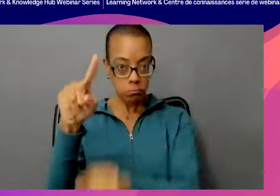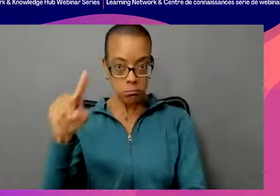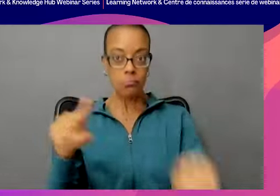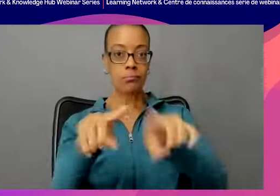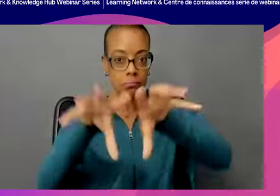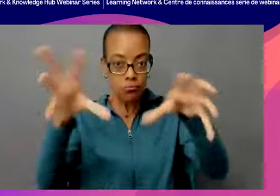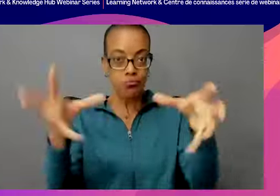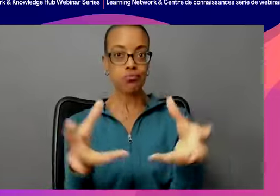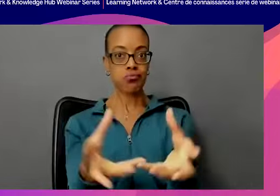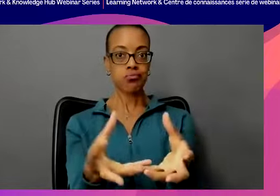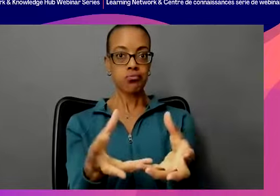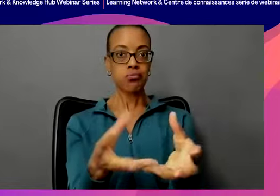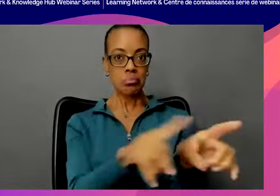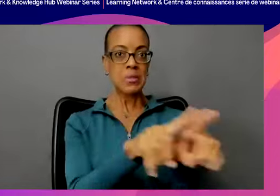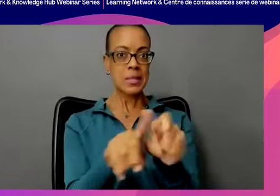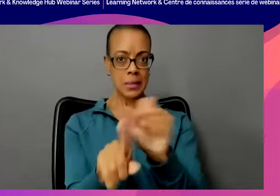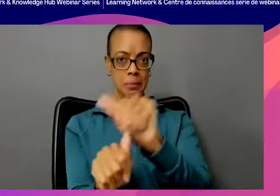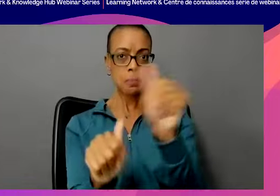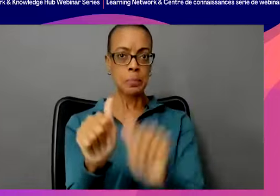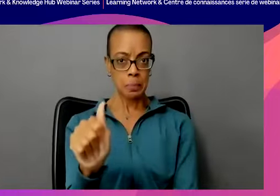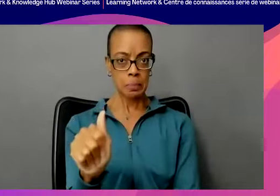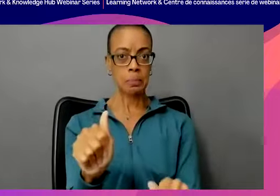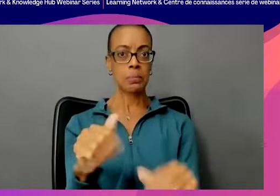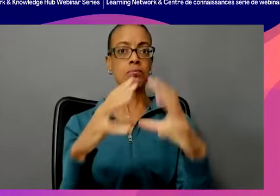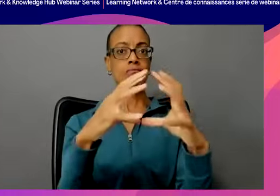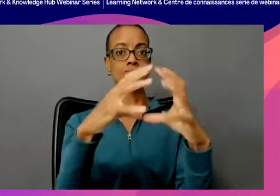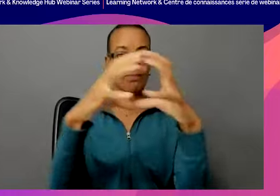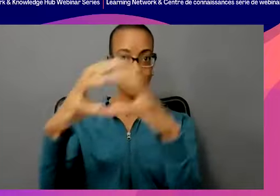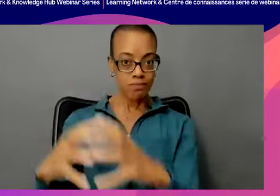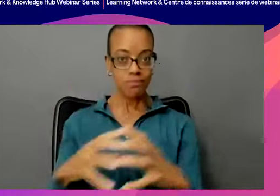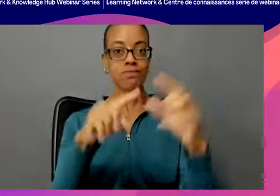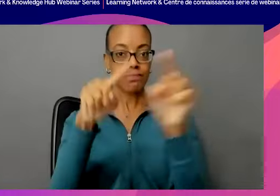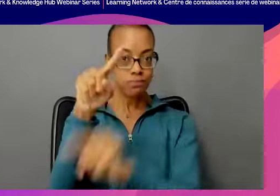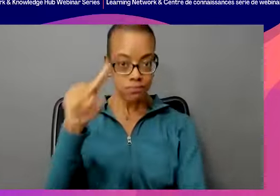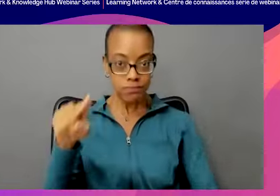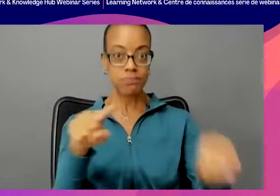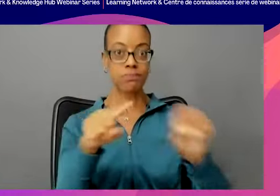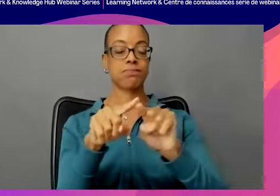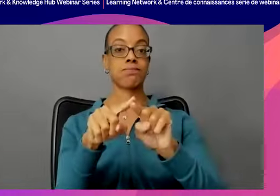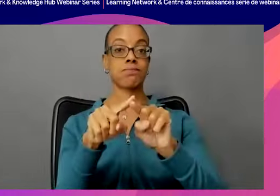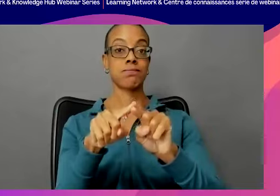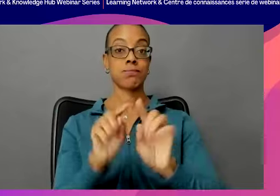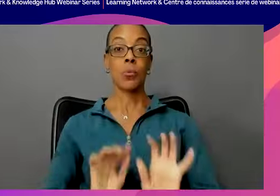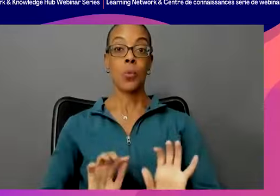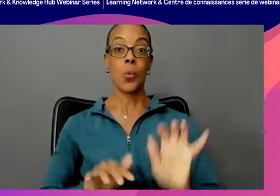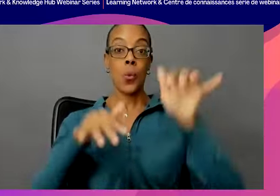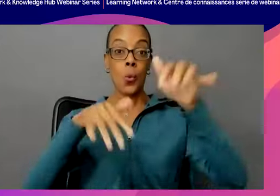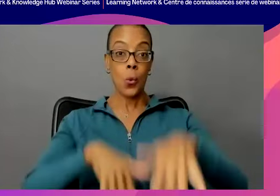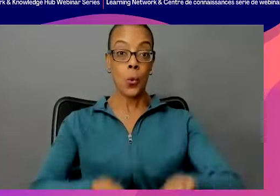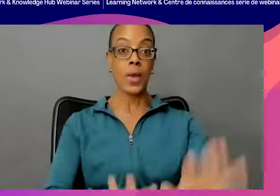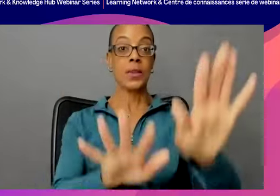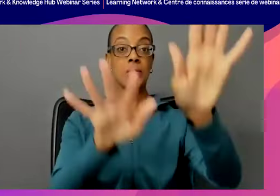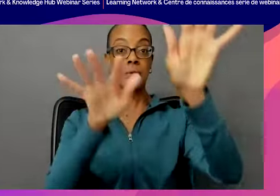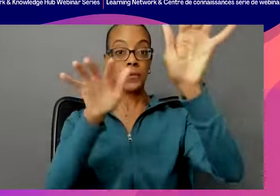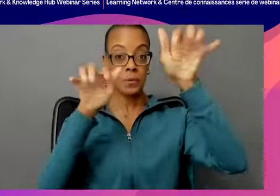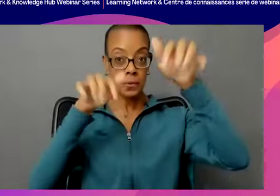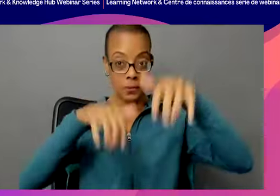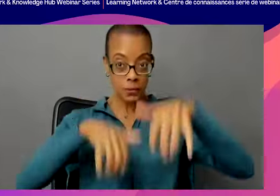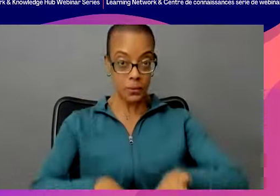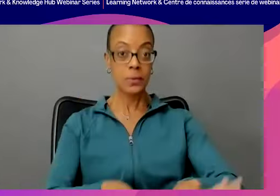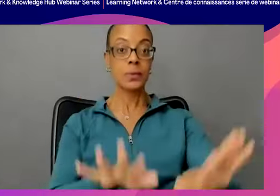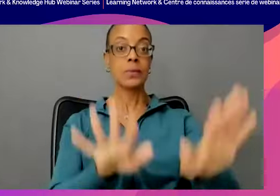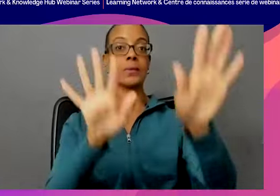circular. So everything that we see moves in circular. If you look at the waves move in circles. You